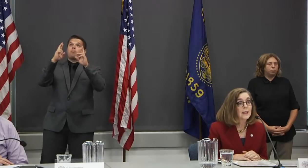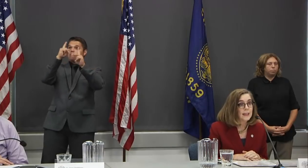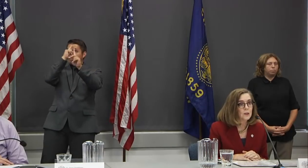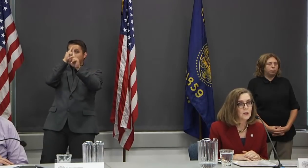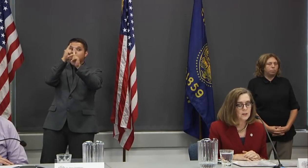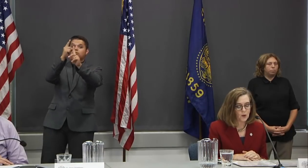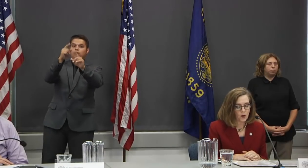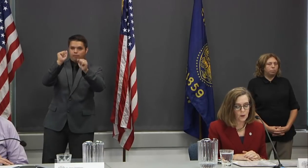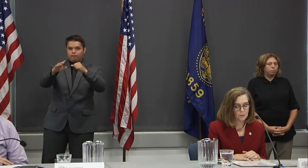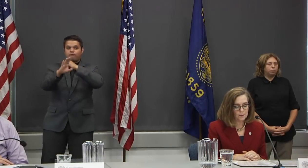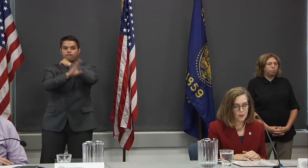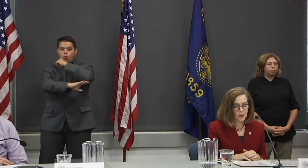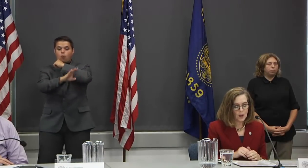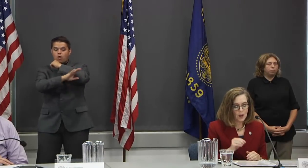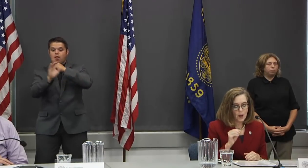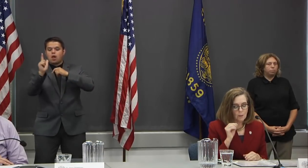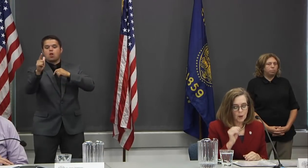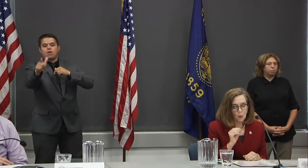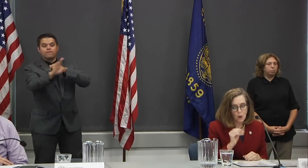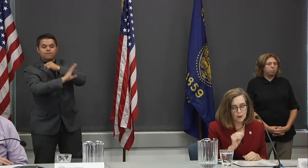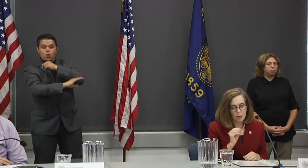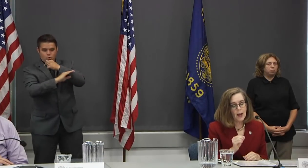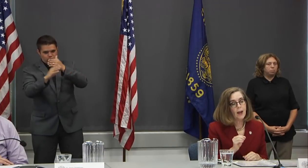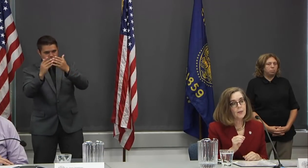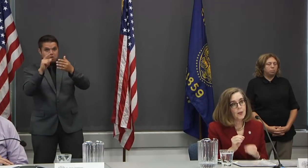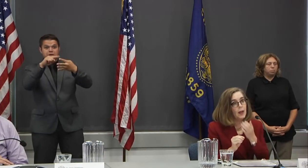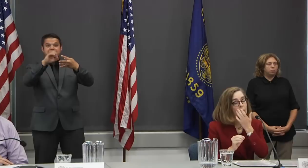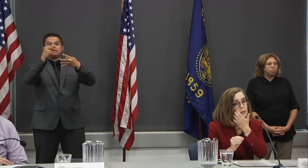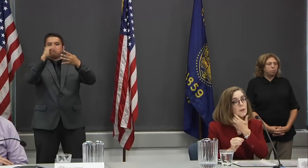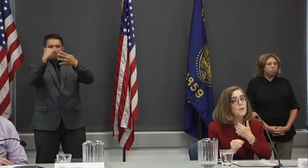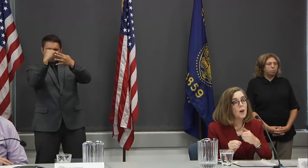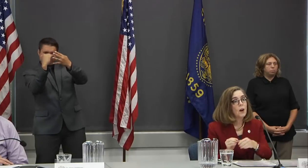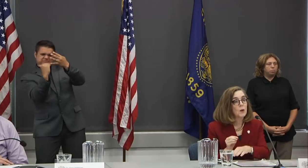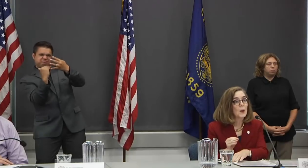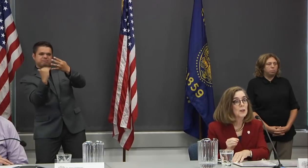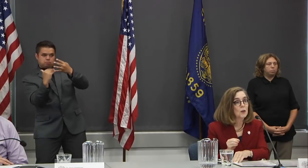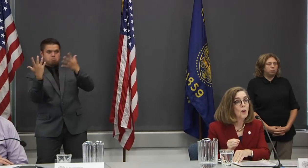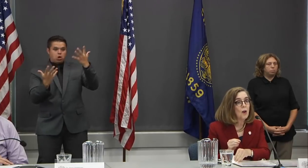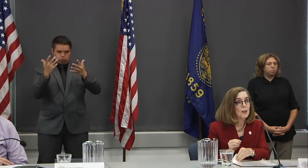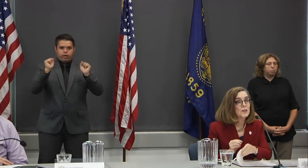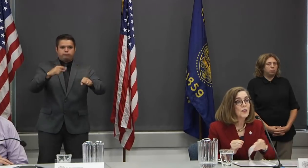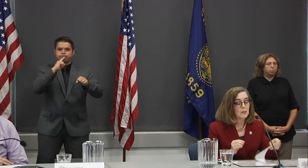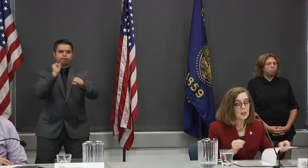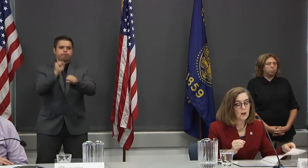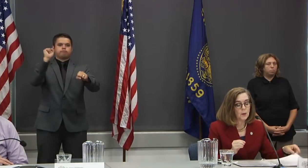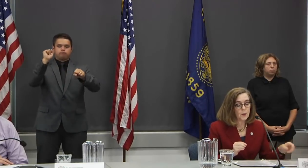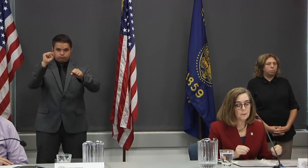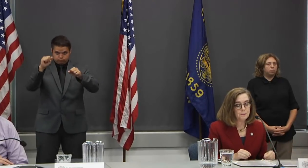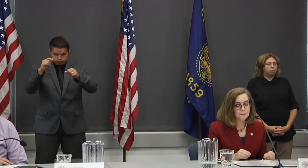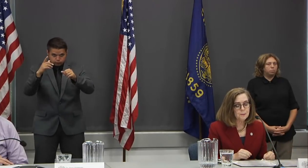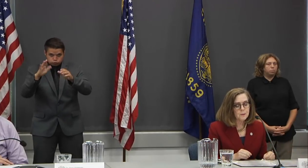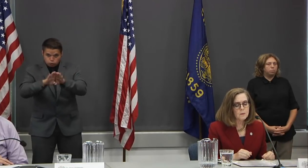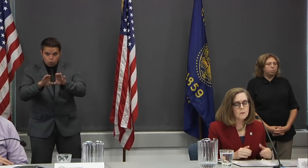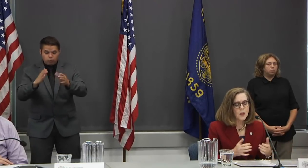state later this fall. But one path has a far greater cost than the